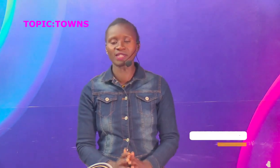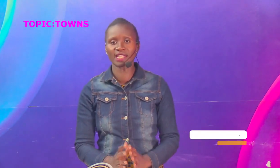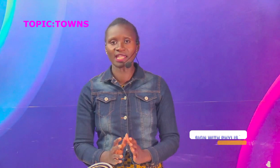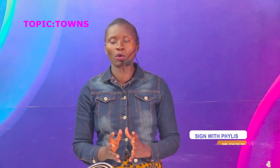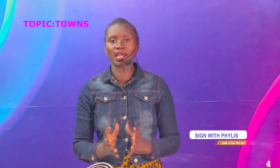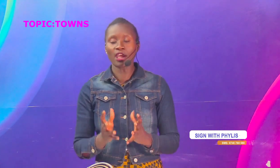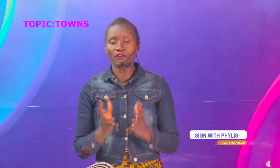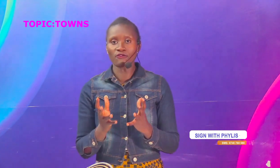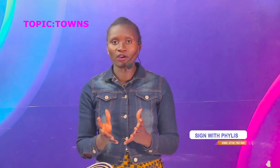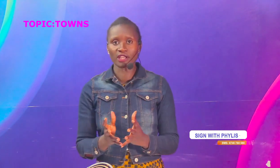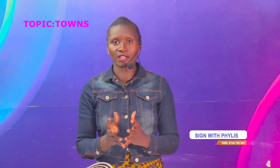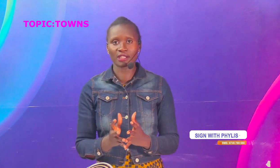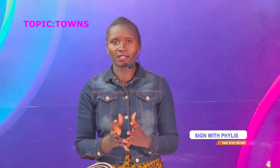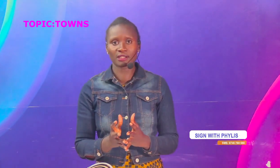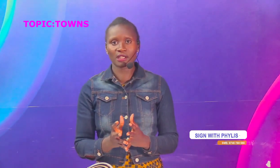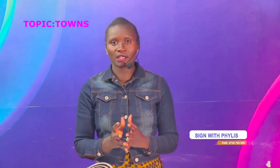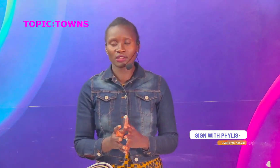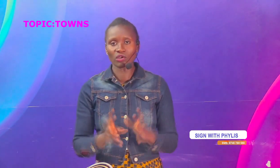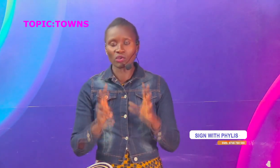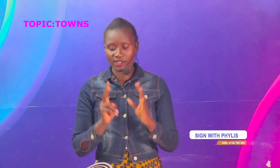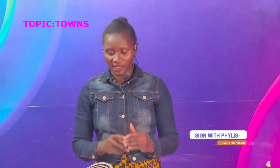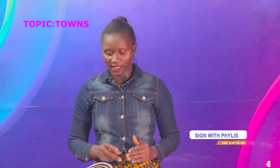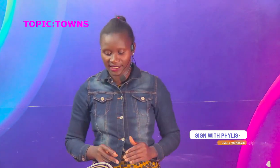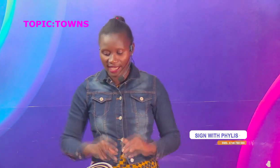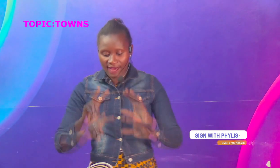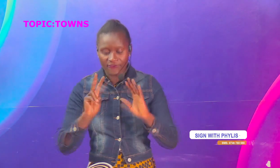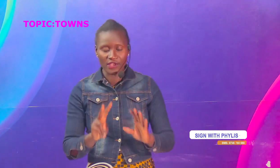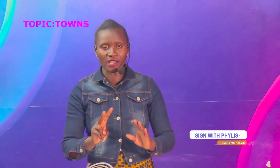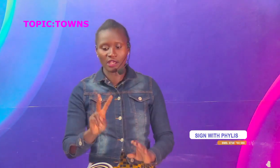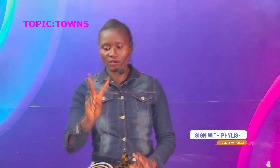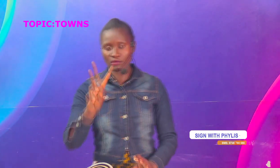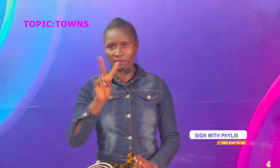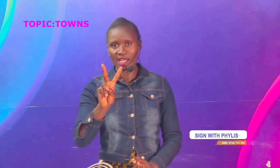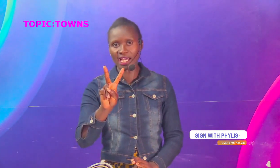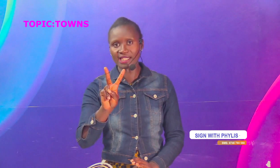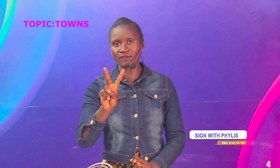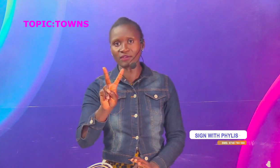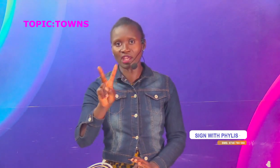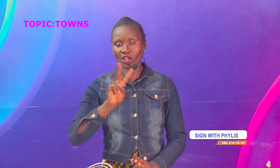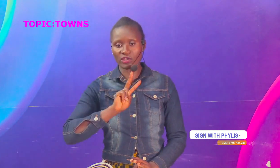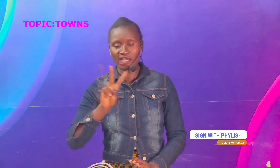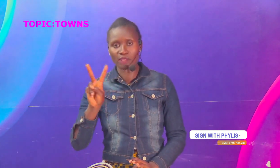word Voi? So using letter V, making a letter V, you just push